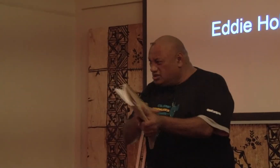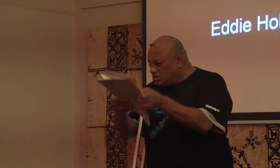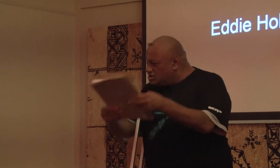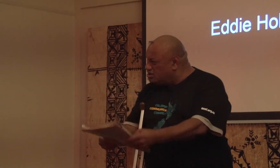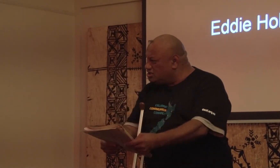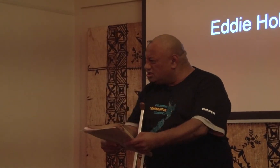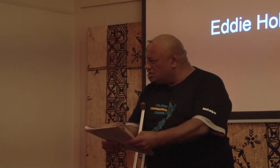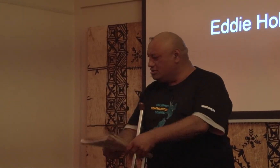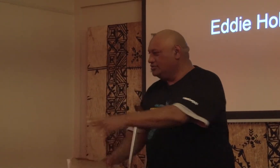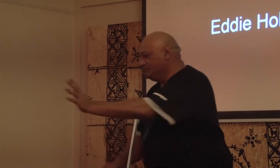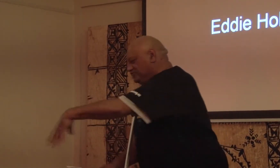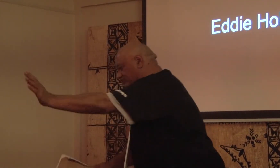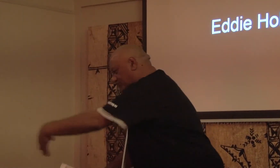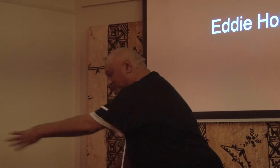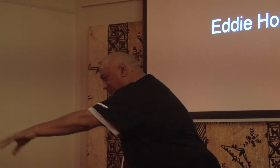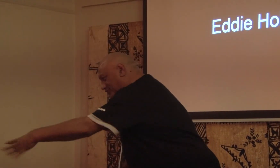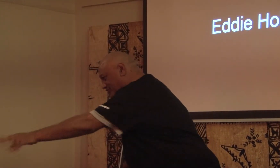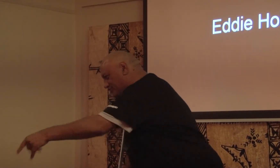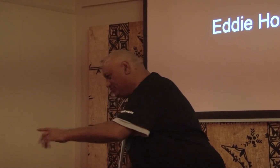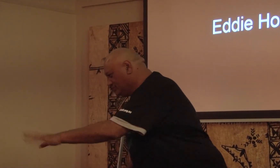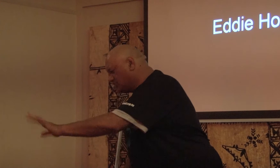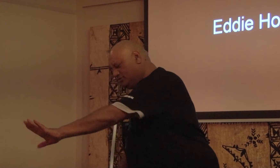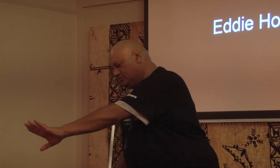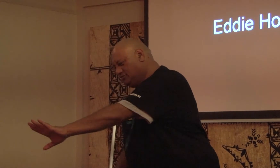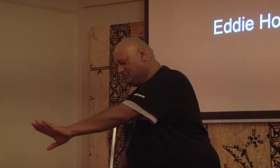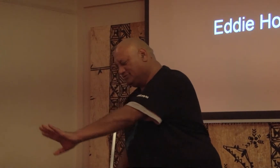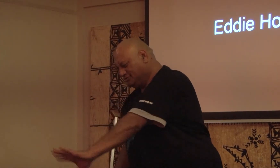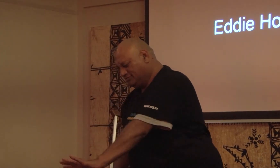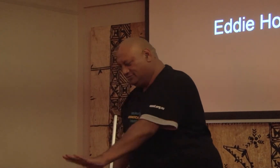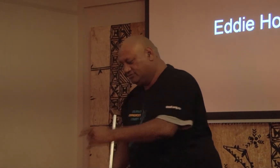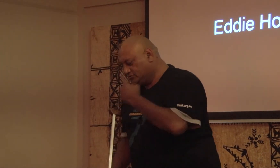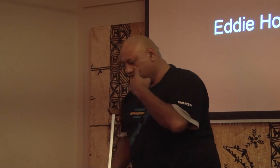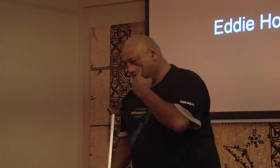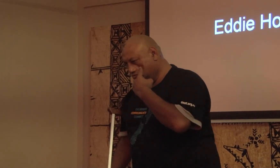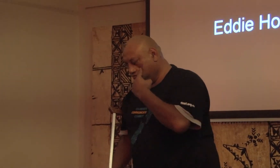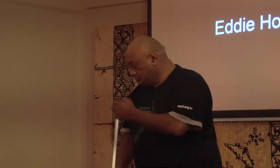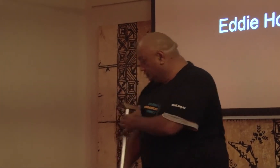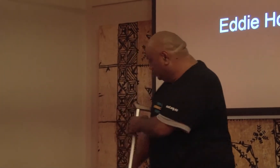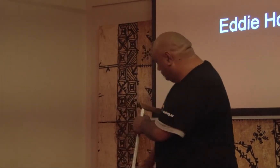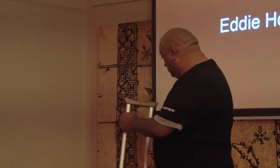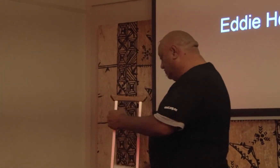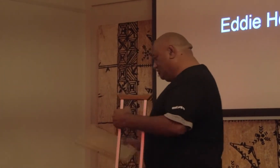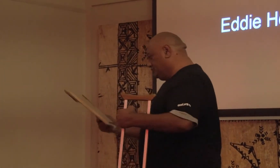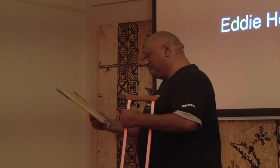Hey, what? Where's my podium? Oh, my God. No. Katie Boy,